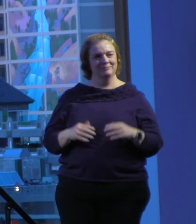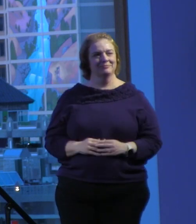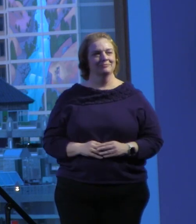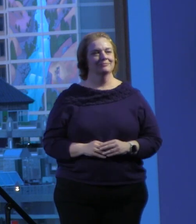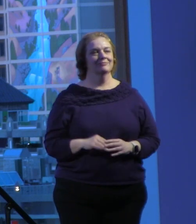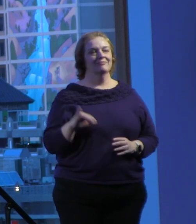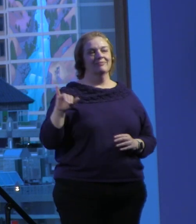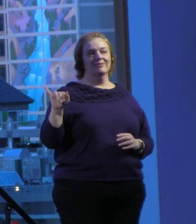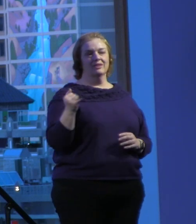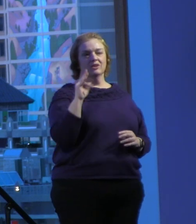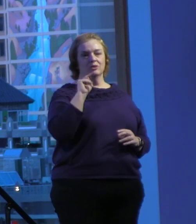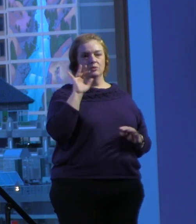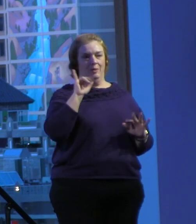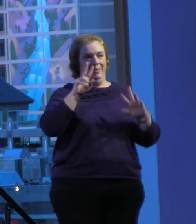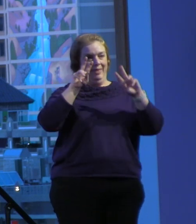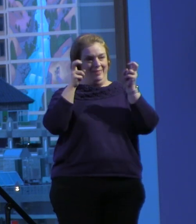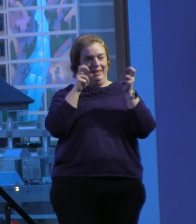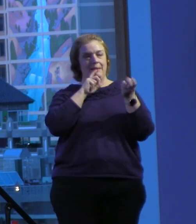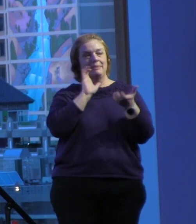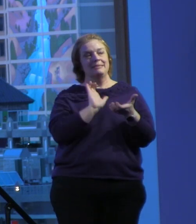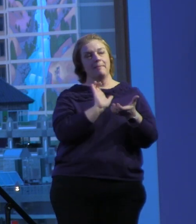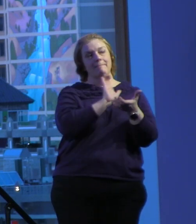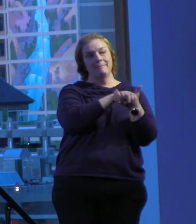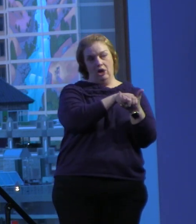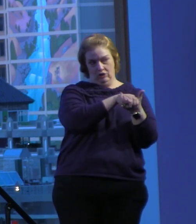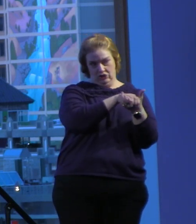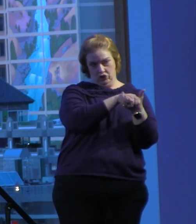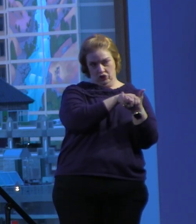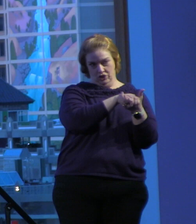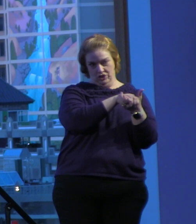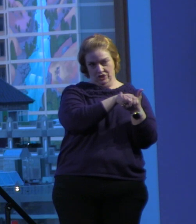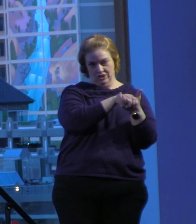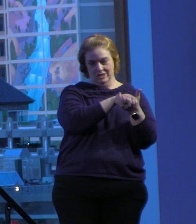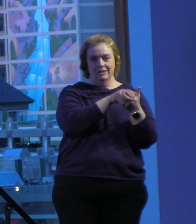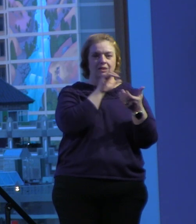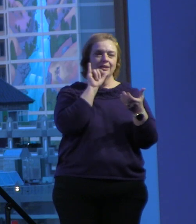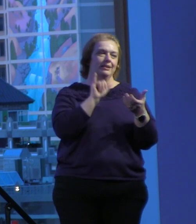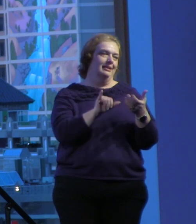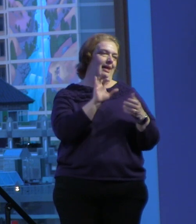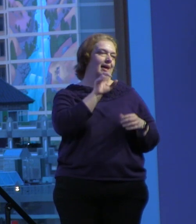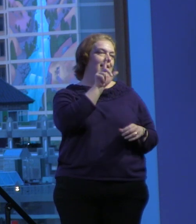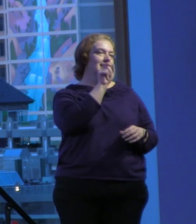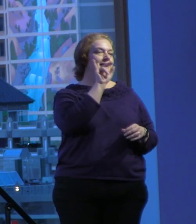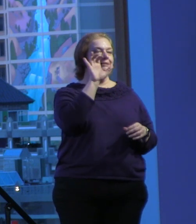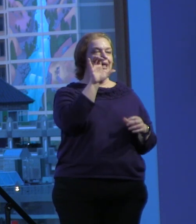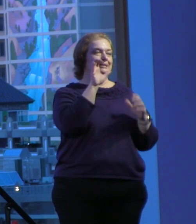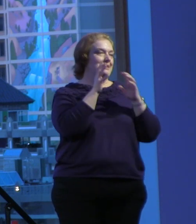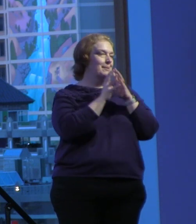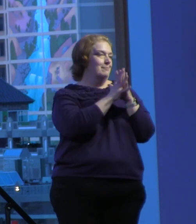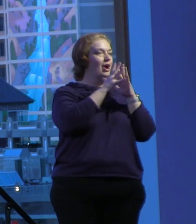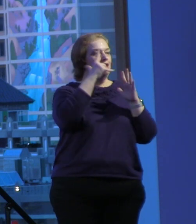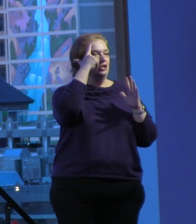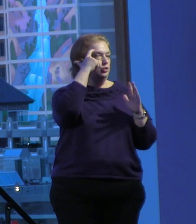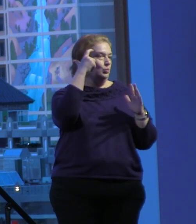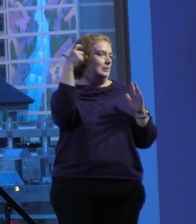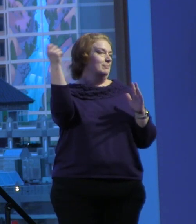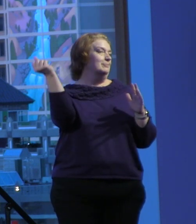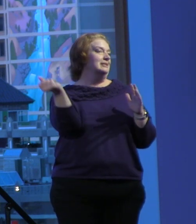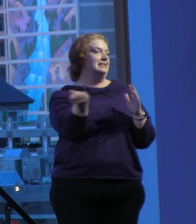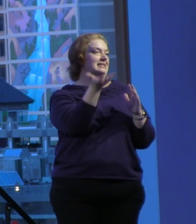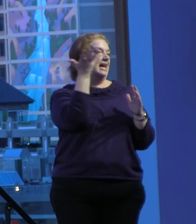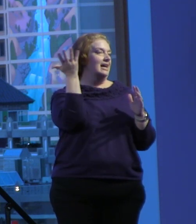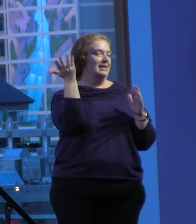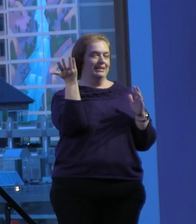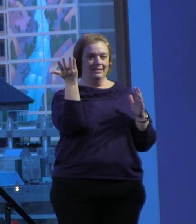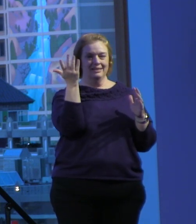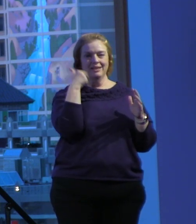for June is marriage, as one of the classic American dreams. We're